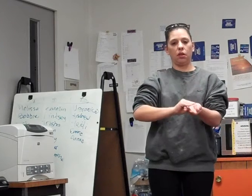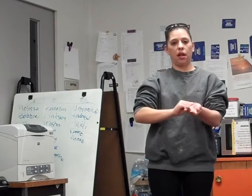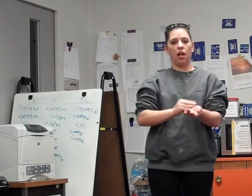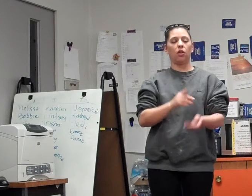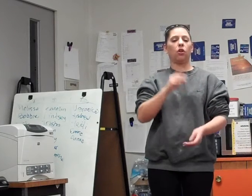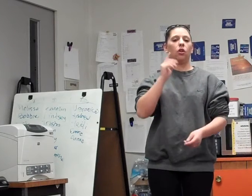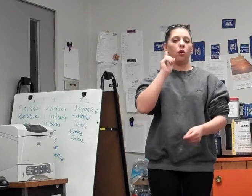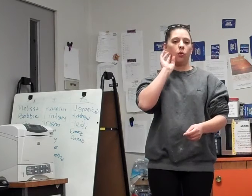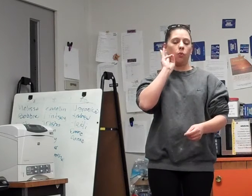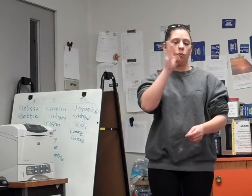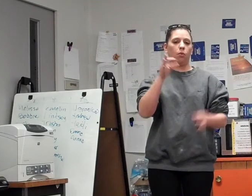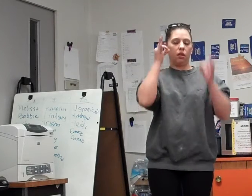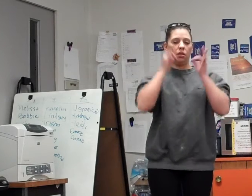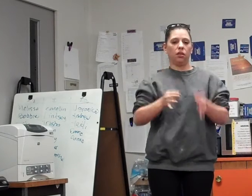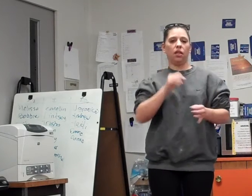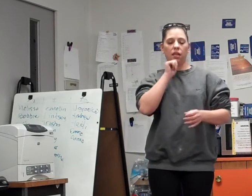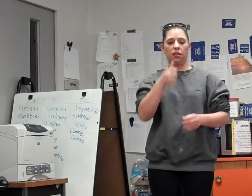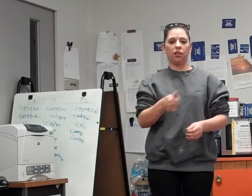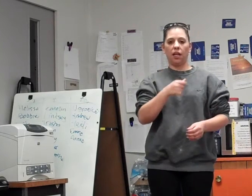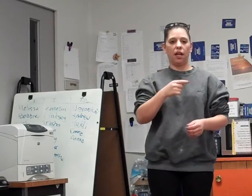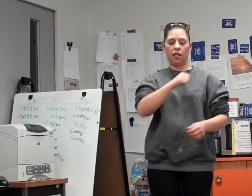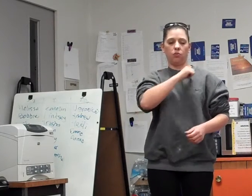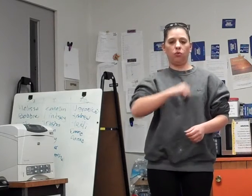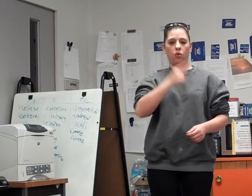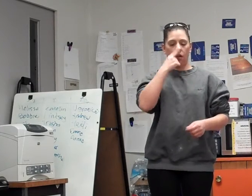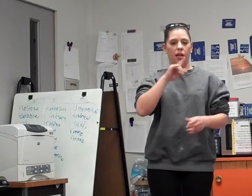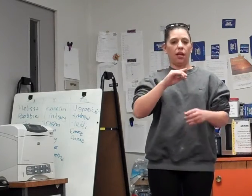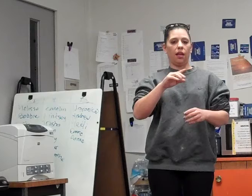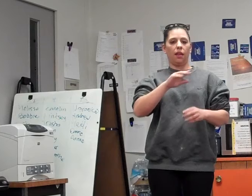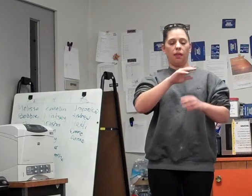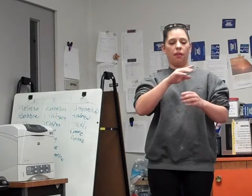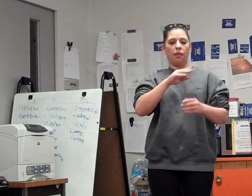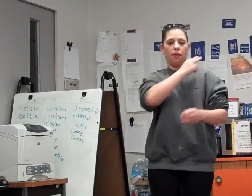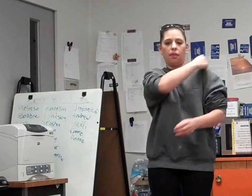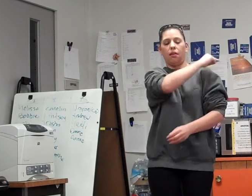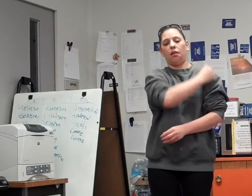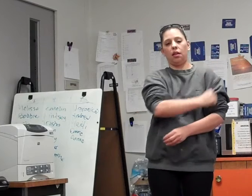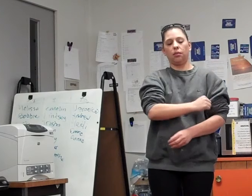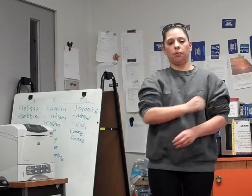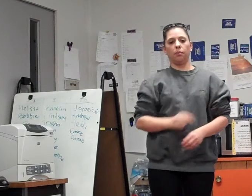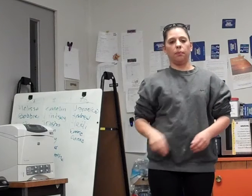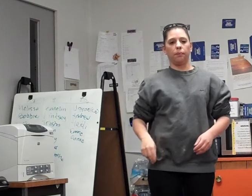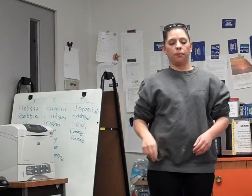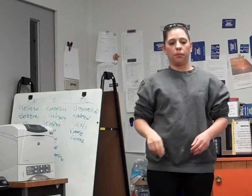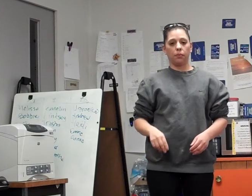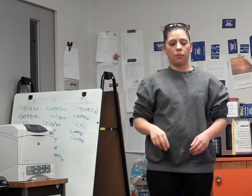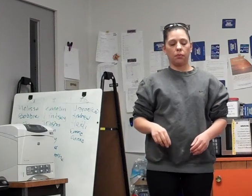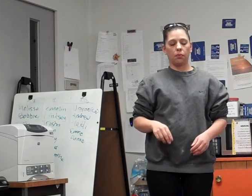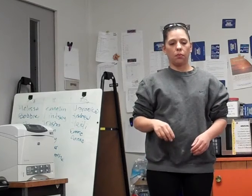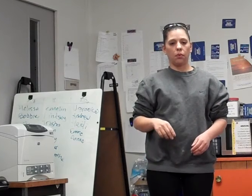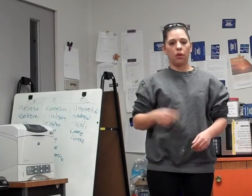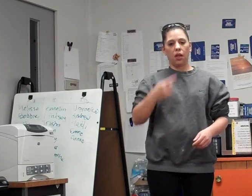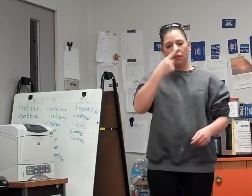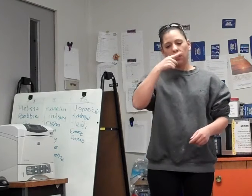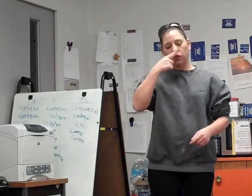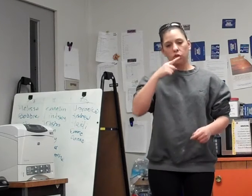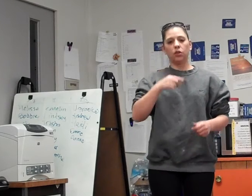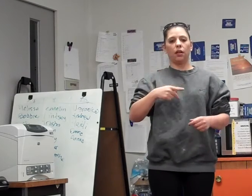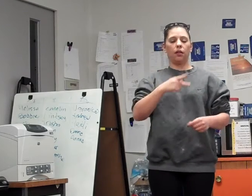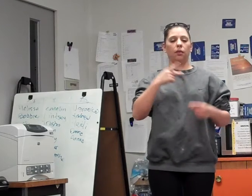risk. So all those things are done in the pre-op area, and we decide, is the patient safe enough to have their procedure? We get their IV started